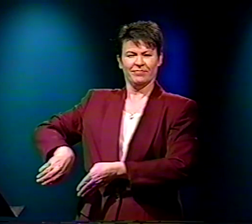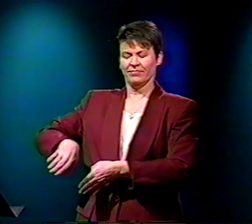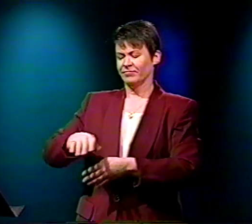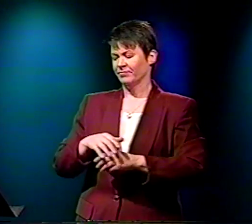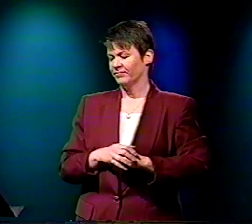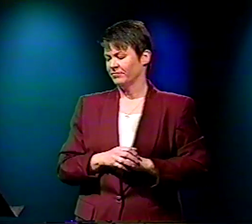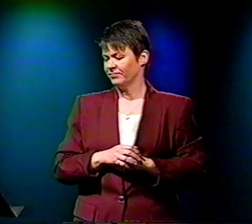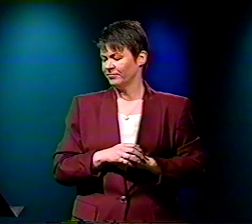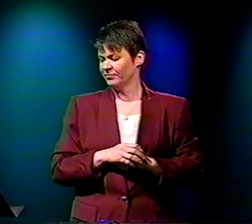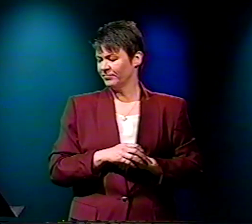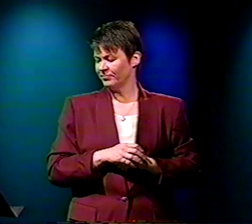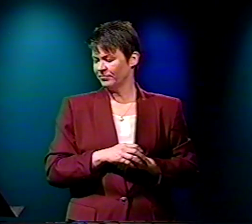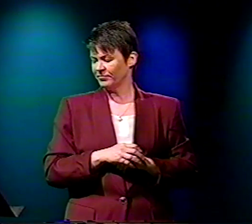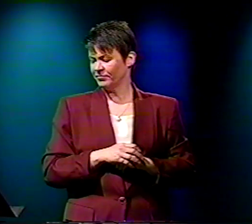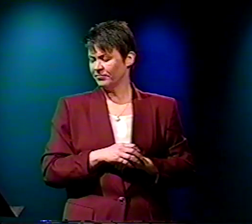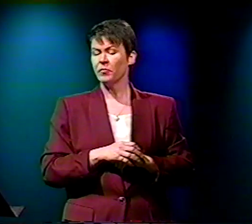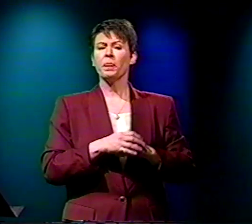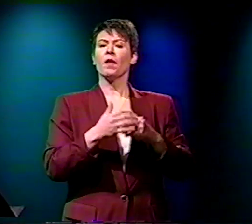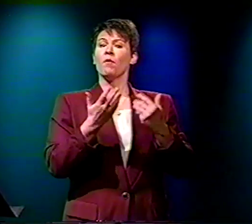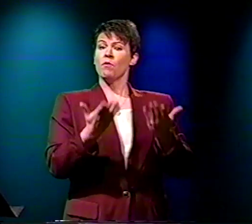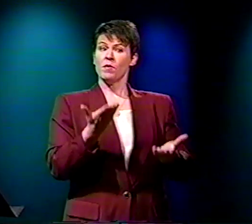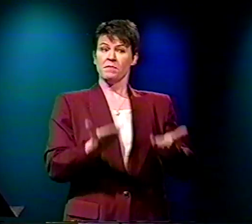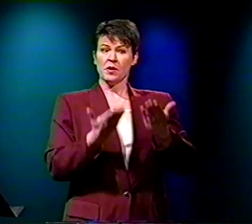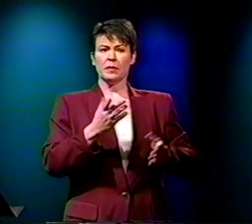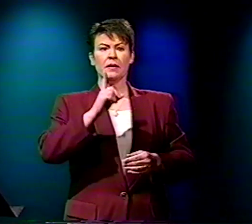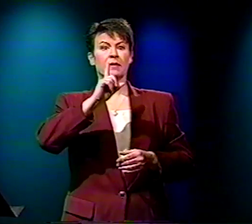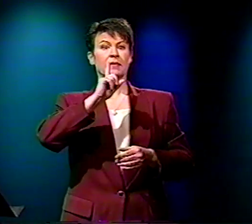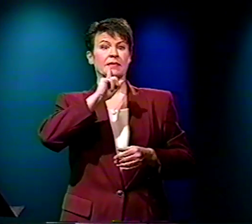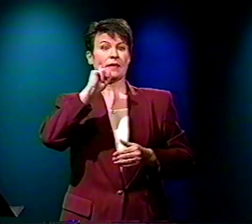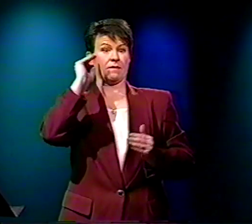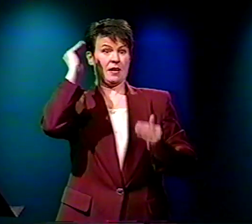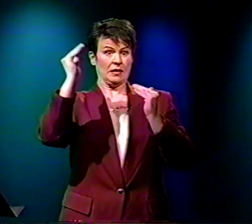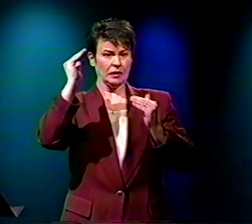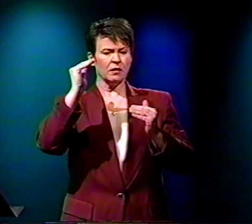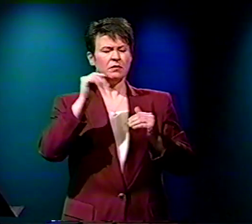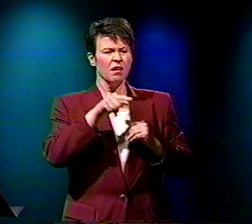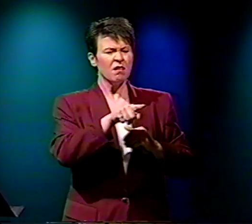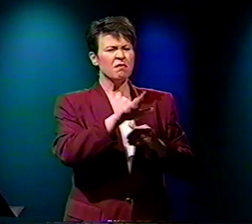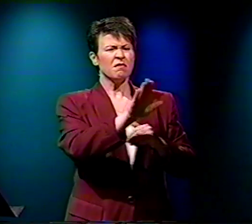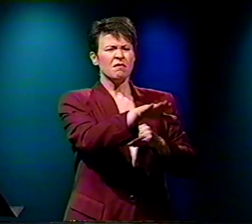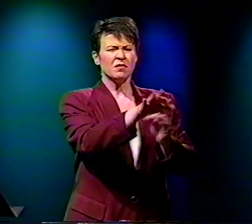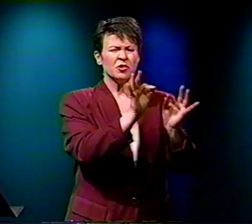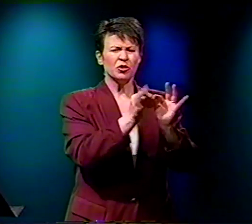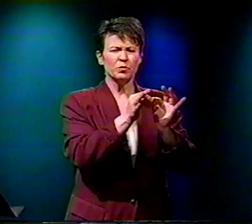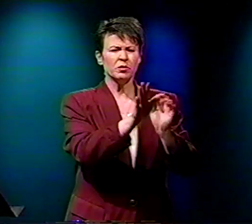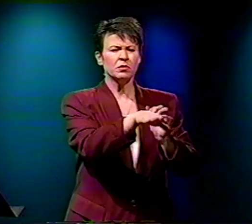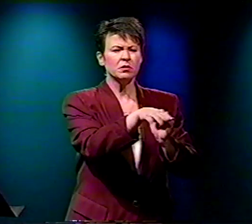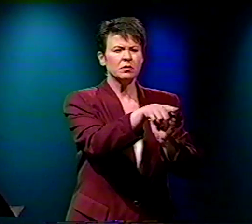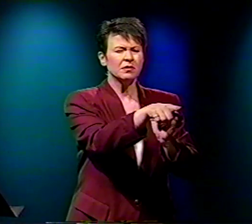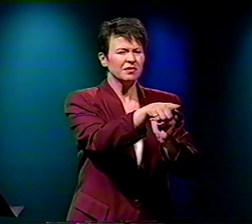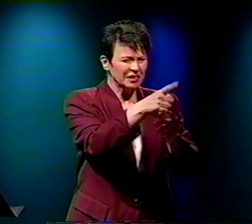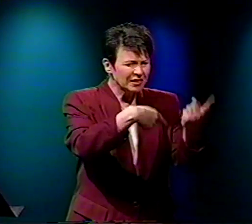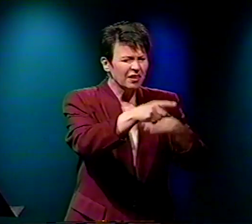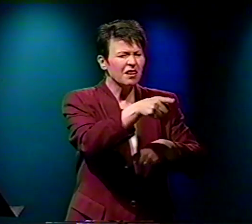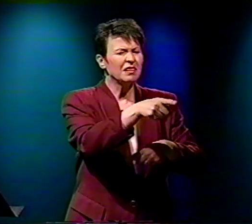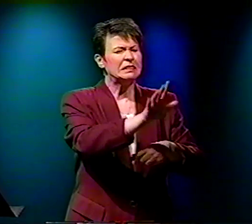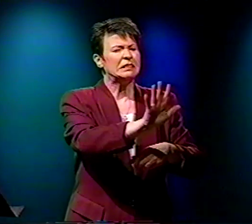incorrect and needs to be set aside or is invalid. Perhaps deaf adults might mention